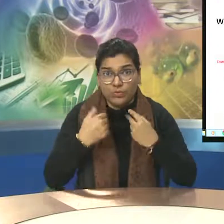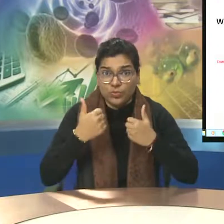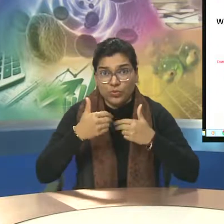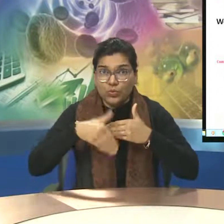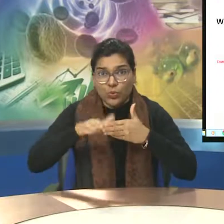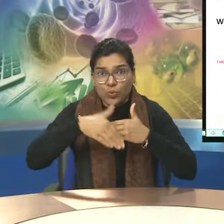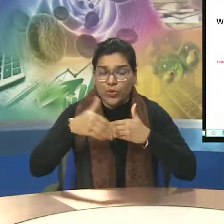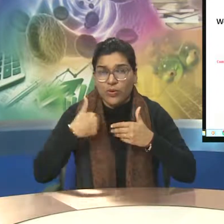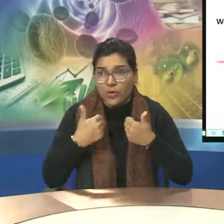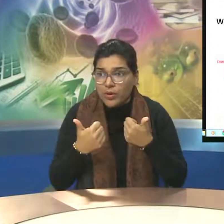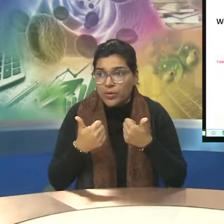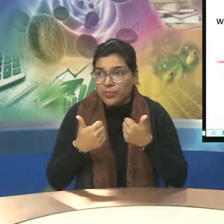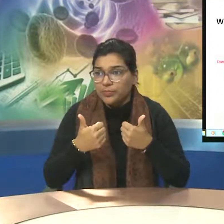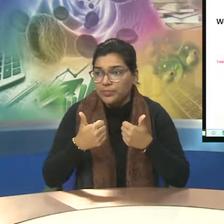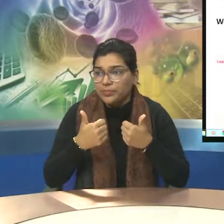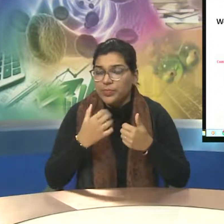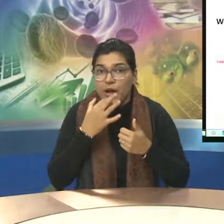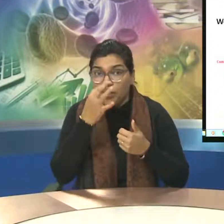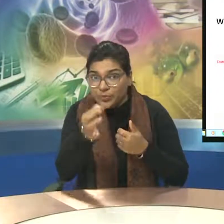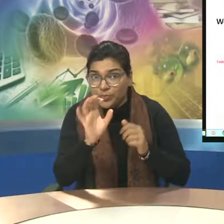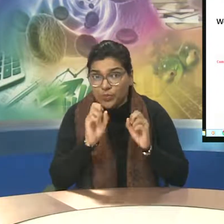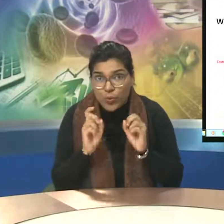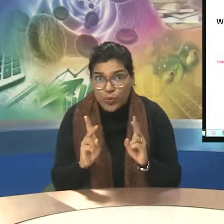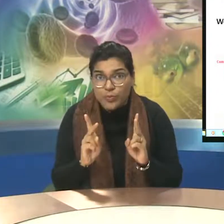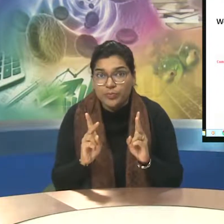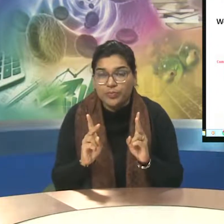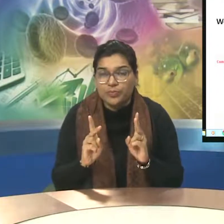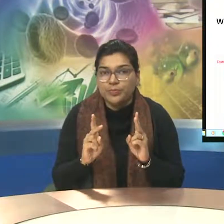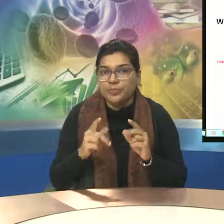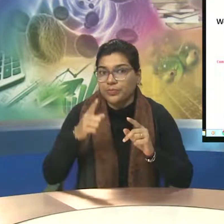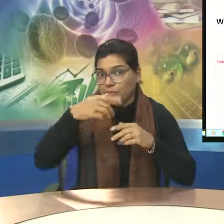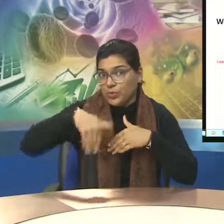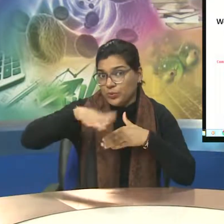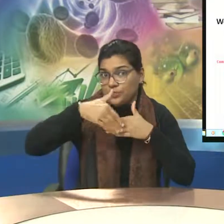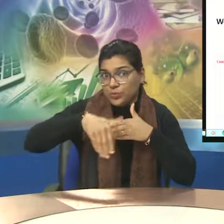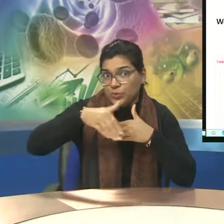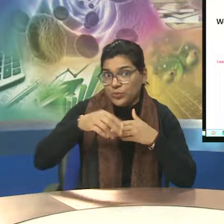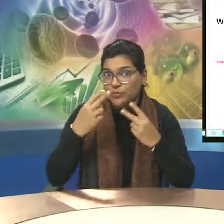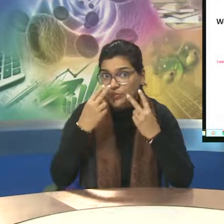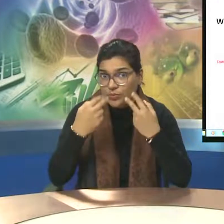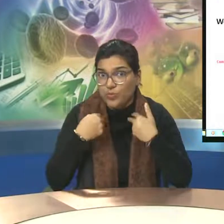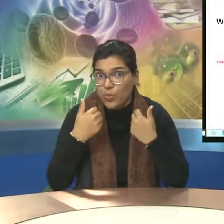Are you all able to see me, or should I continue the class?